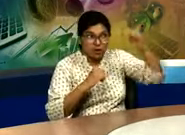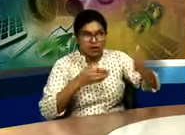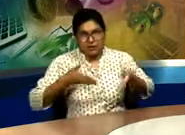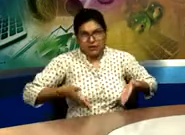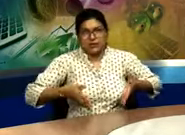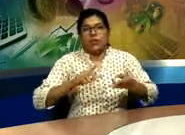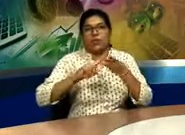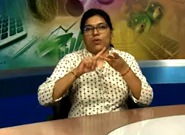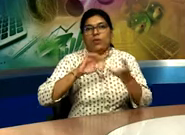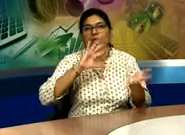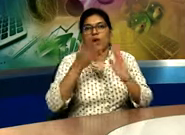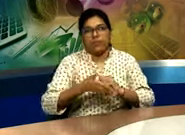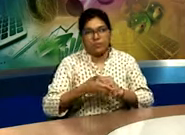season and summer season.